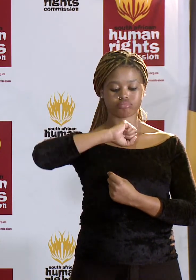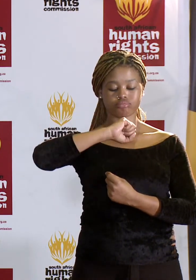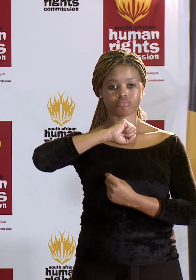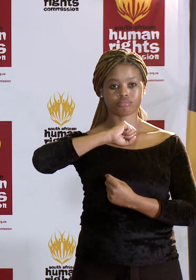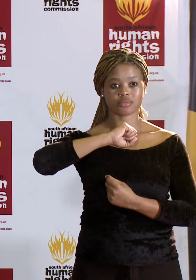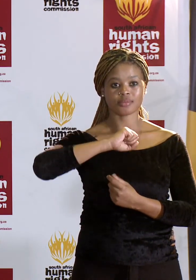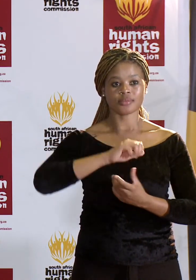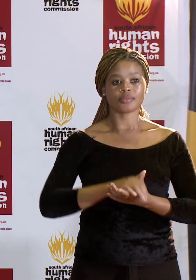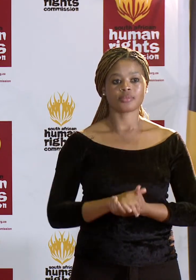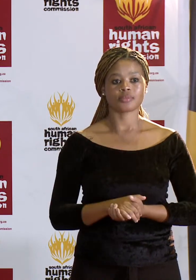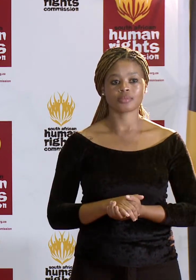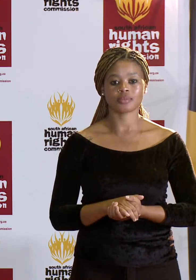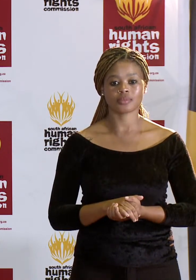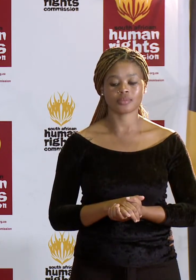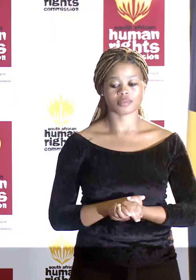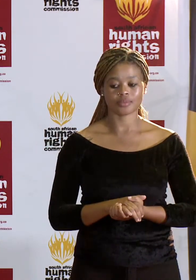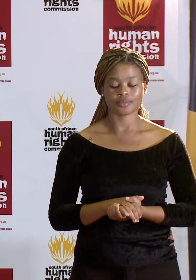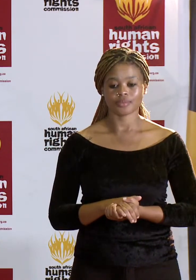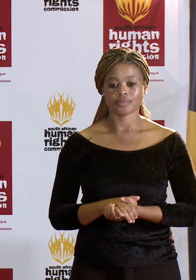because